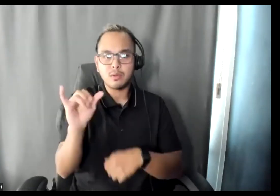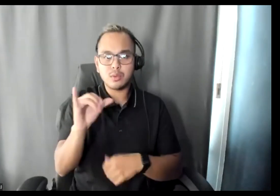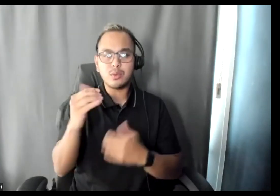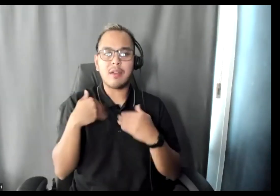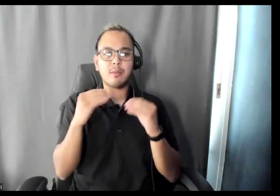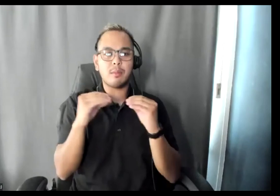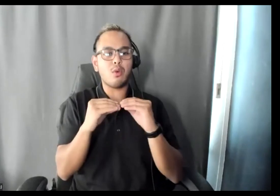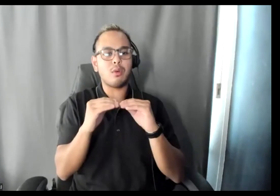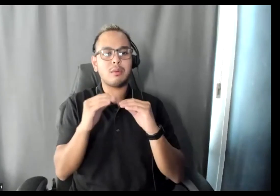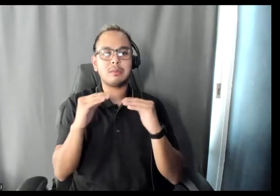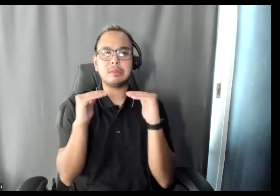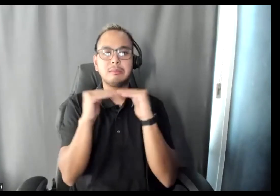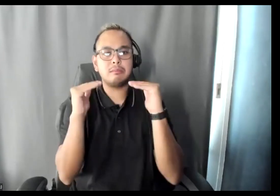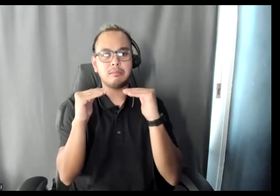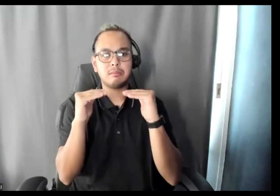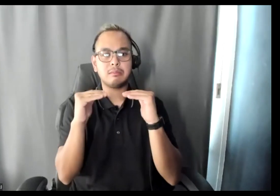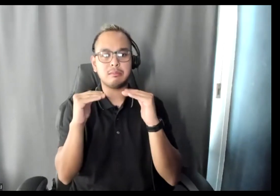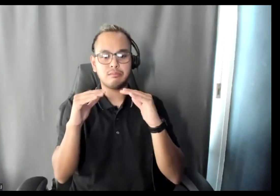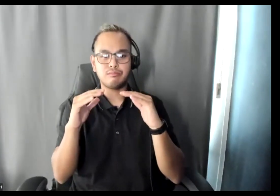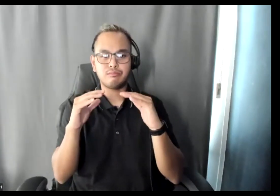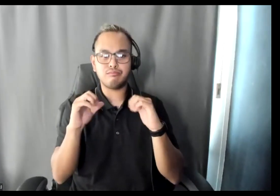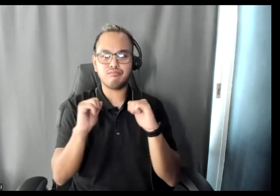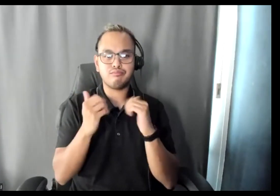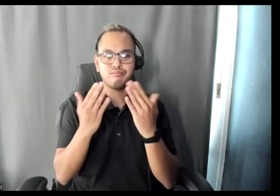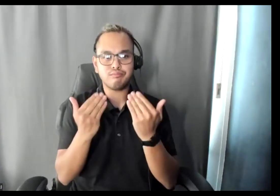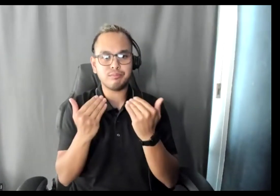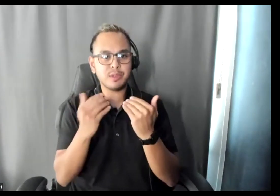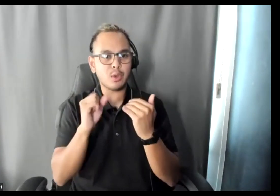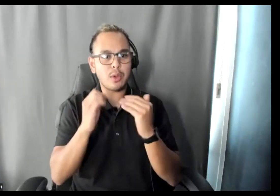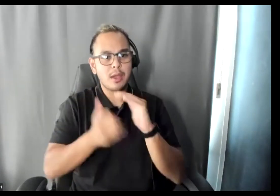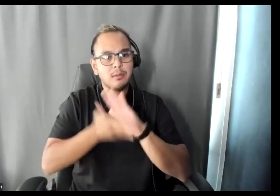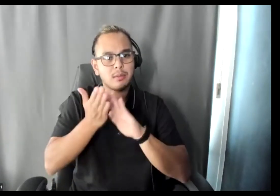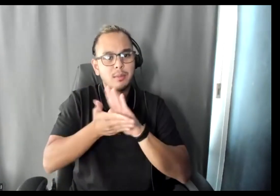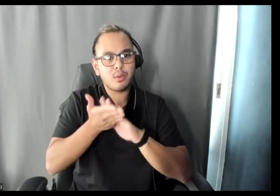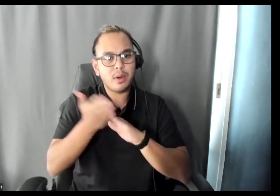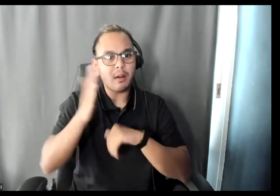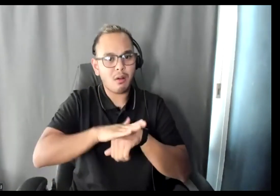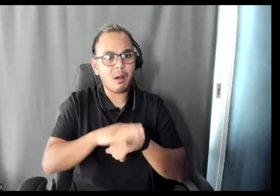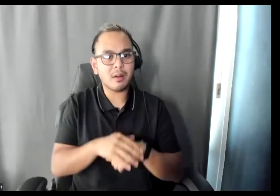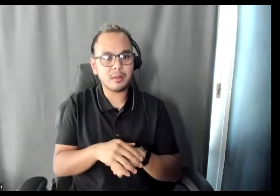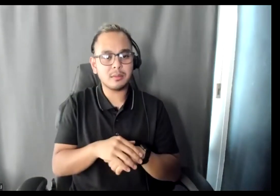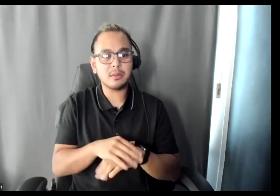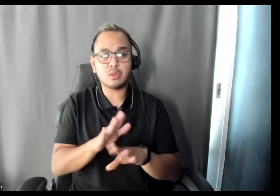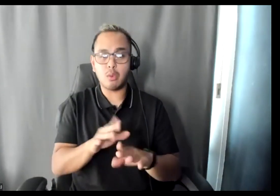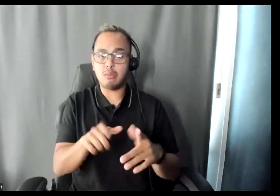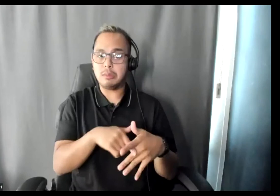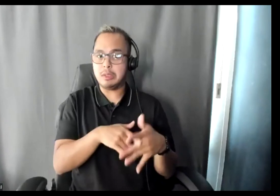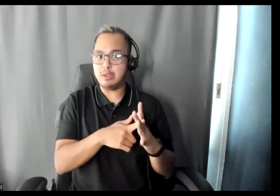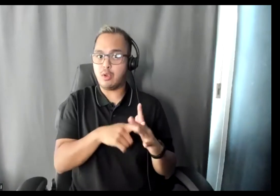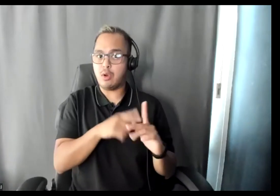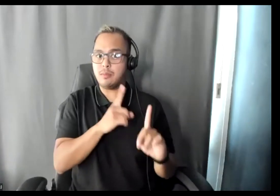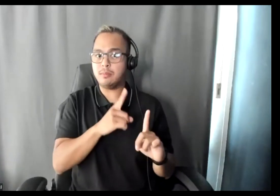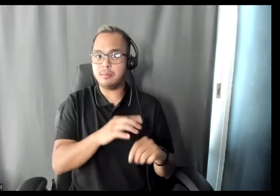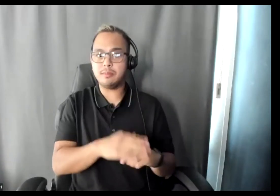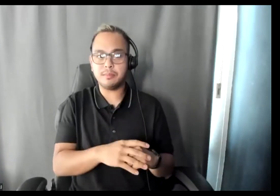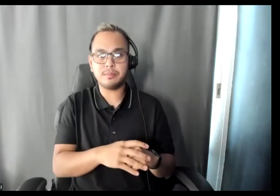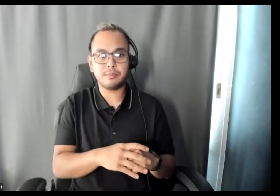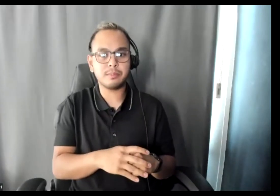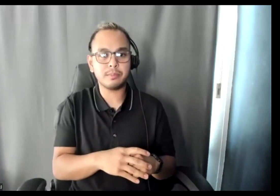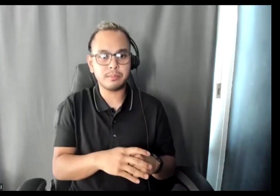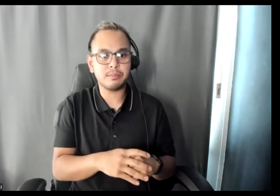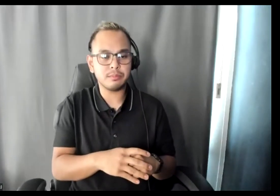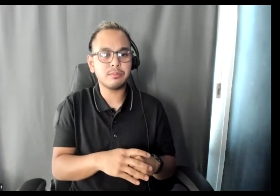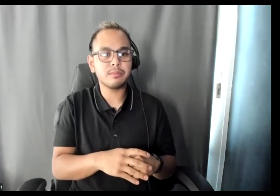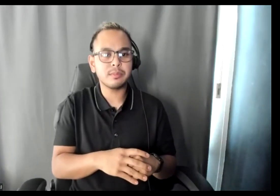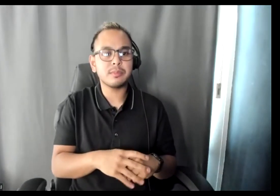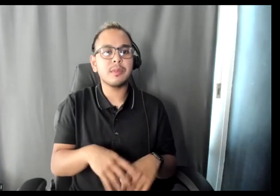with which to kind of, operate on. So I think it gets us like just an entry point to think about some potential narrative and messaging